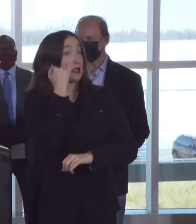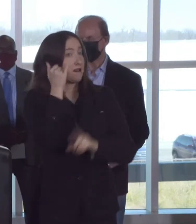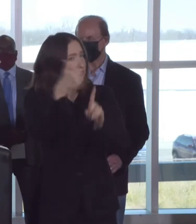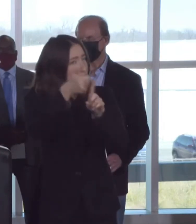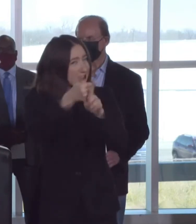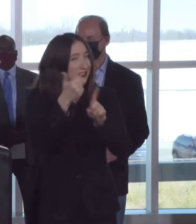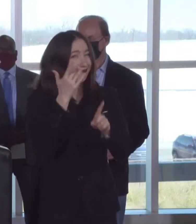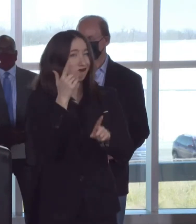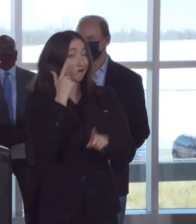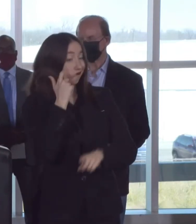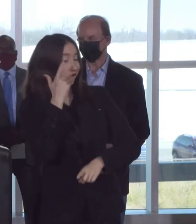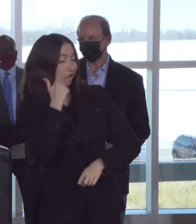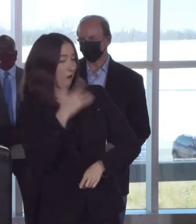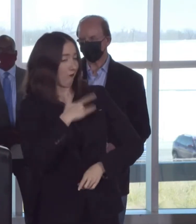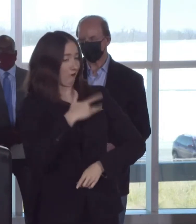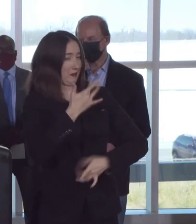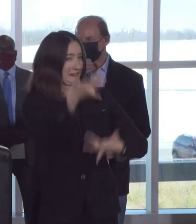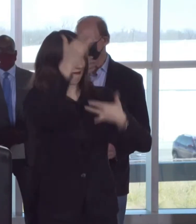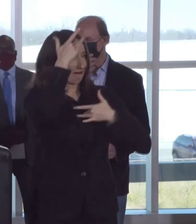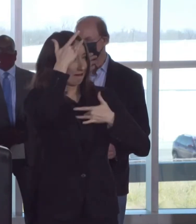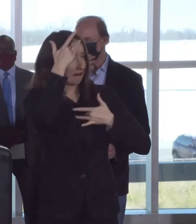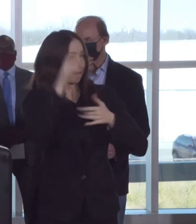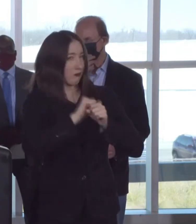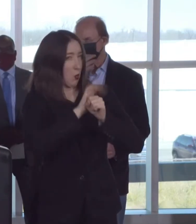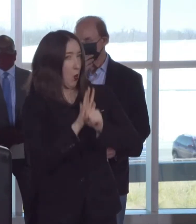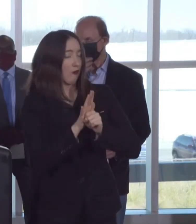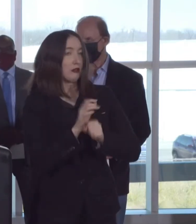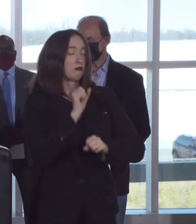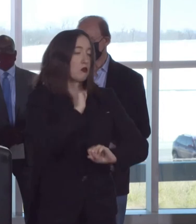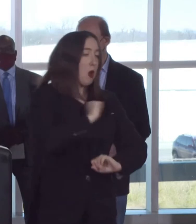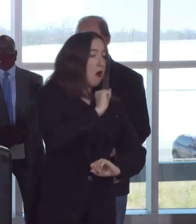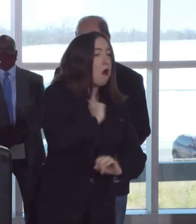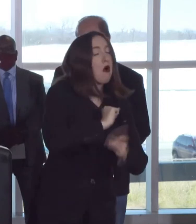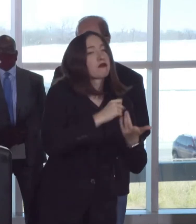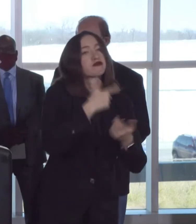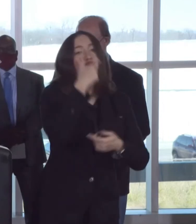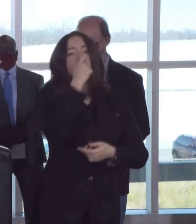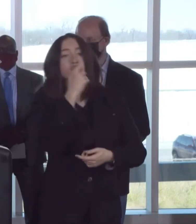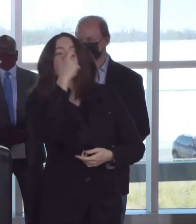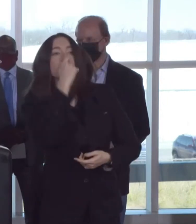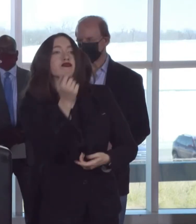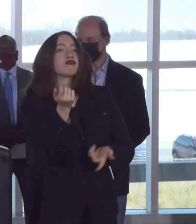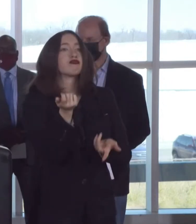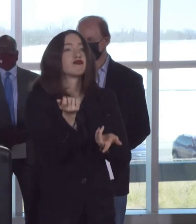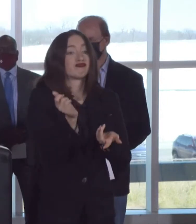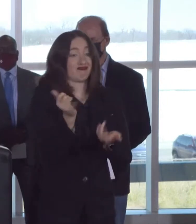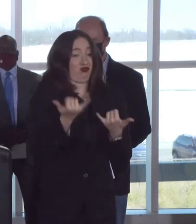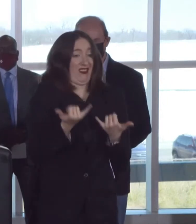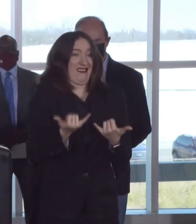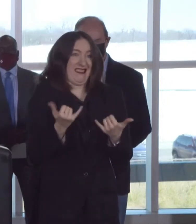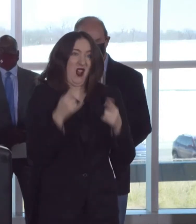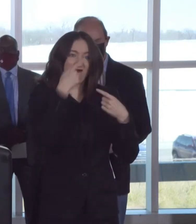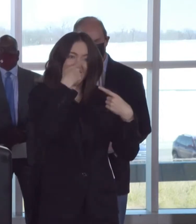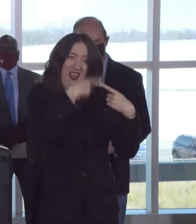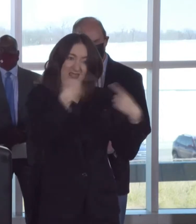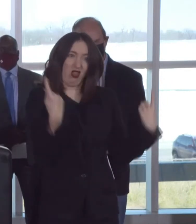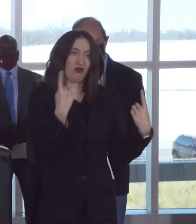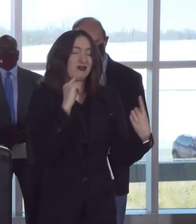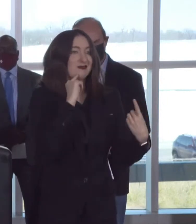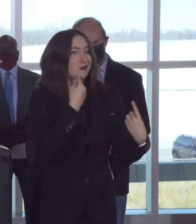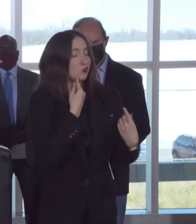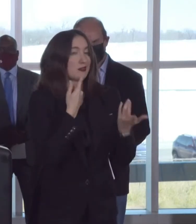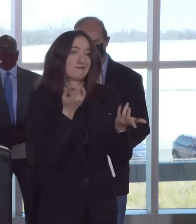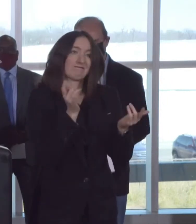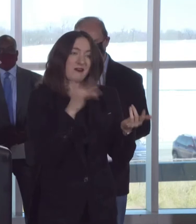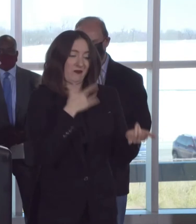of COVID-19, which mimic many other symptoms you might have during a respiratory season like we're in, please help